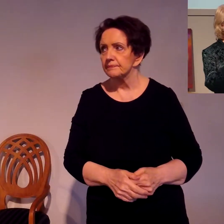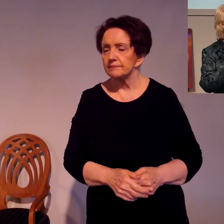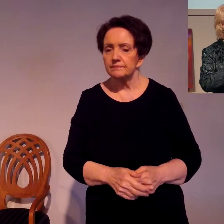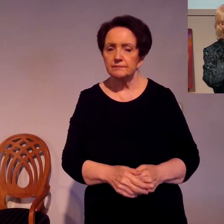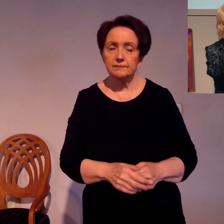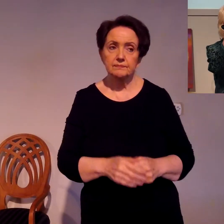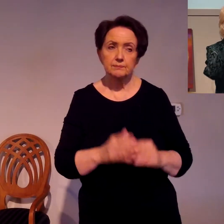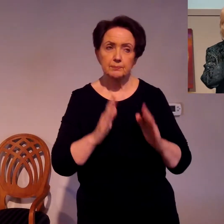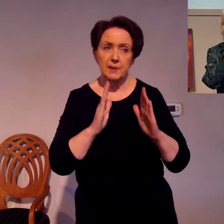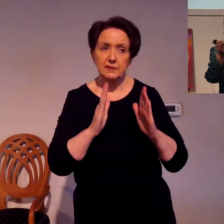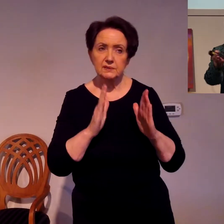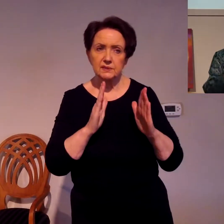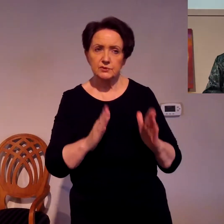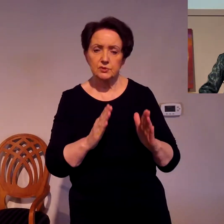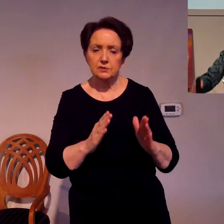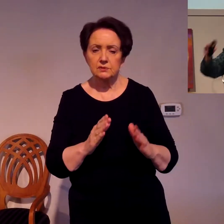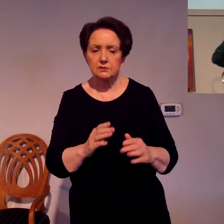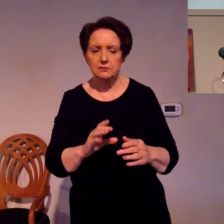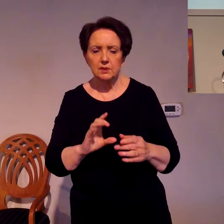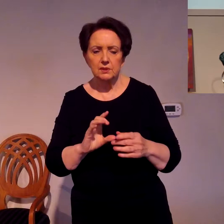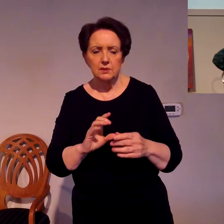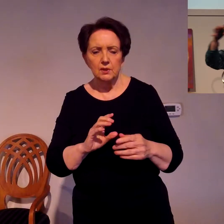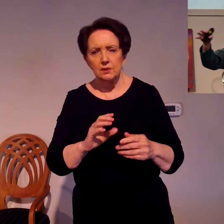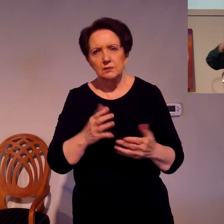to where we are with people and what's